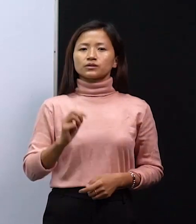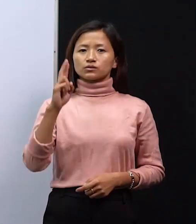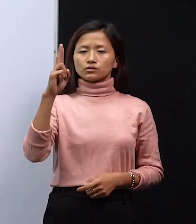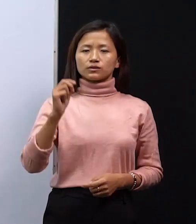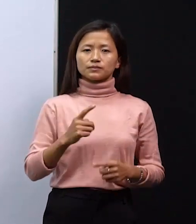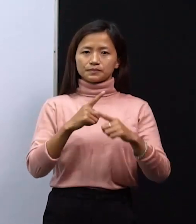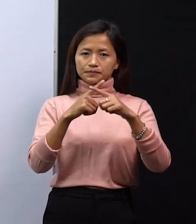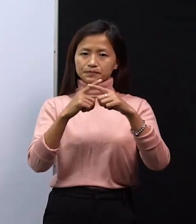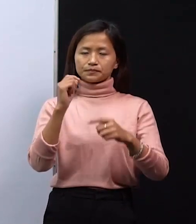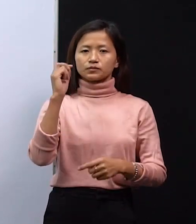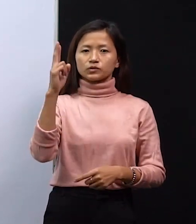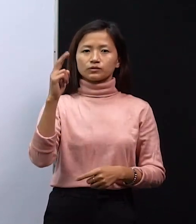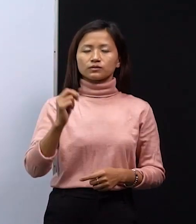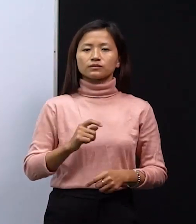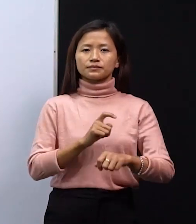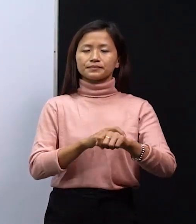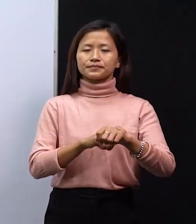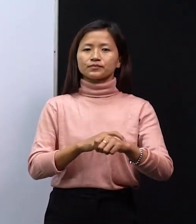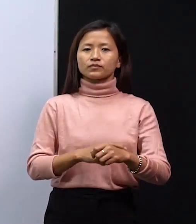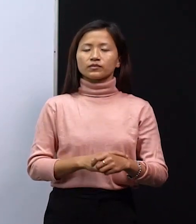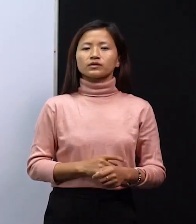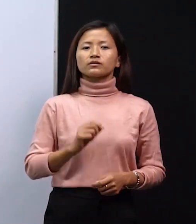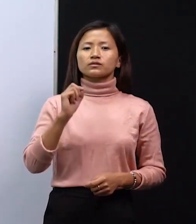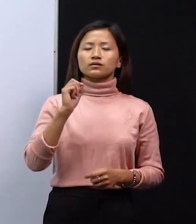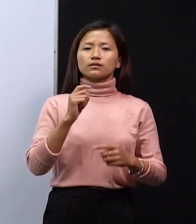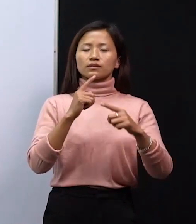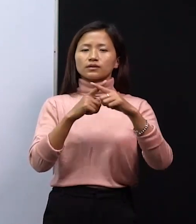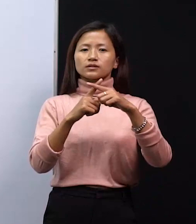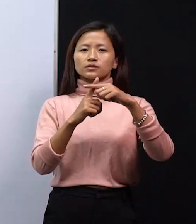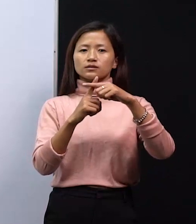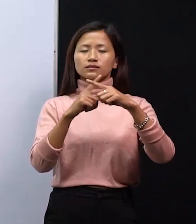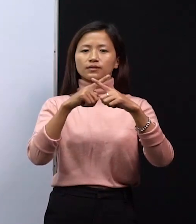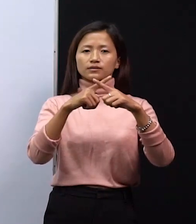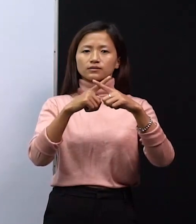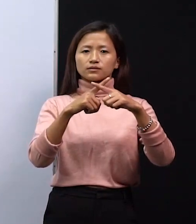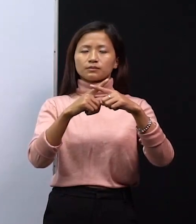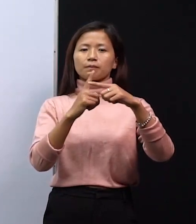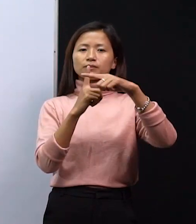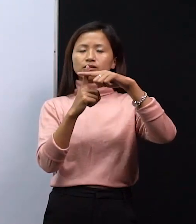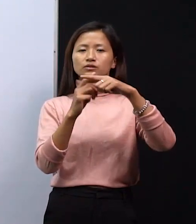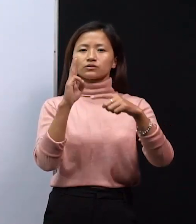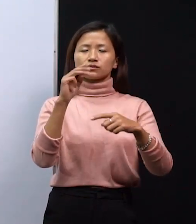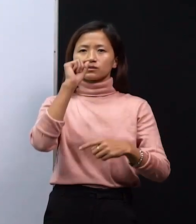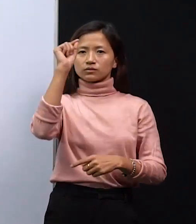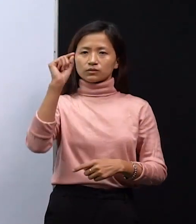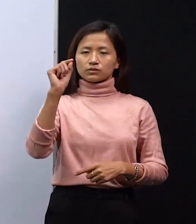means x plus 3 to the power 2. Right?